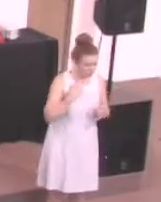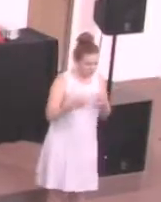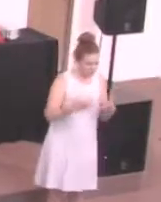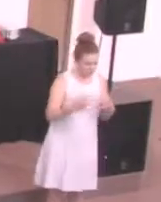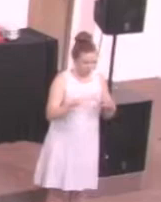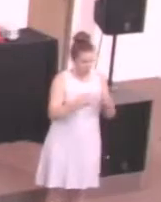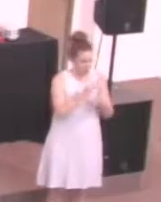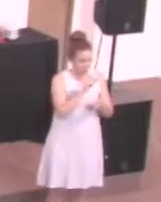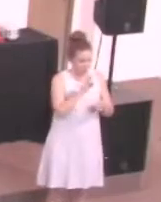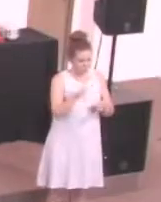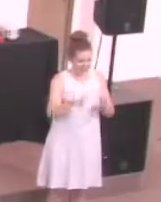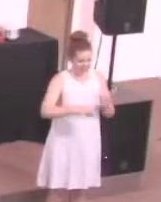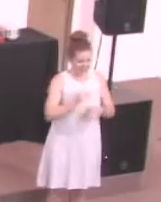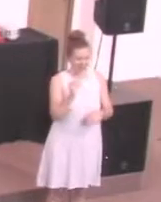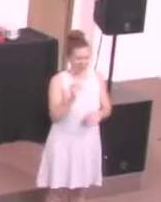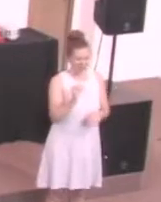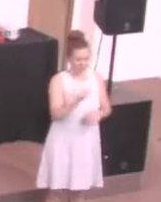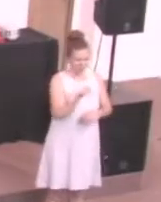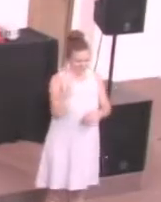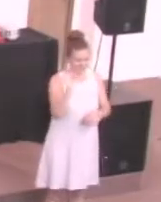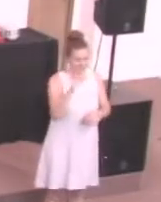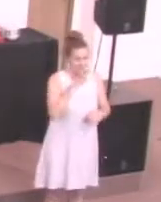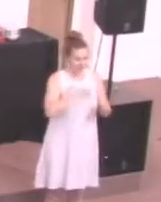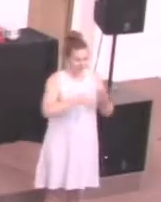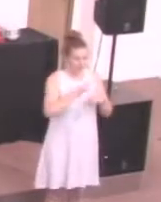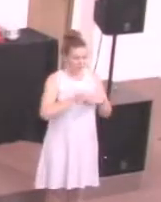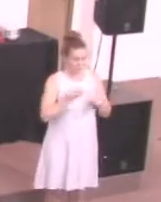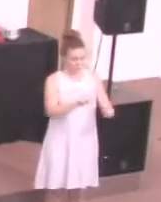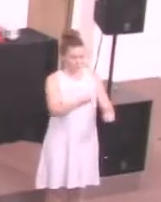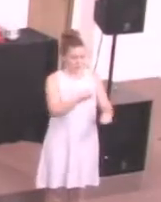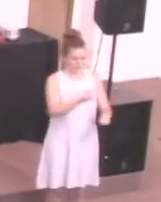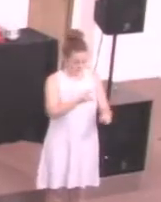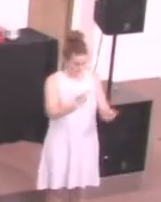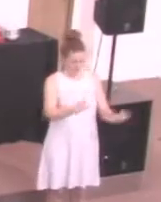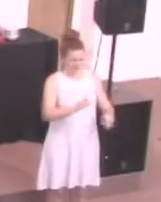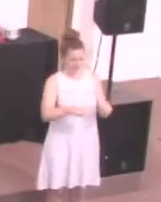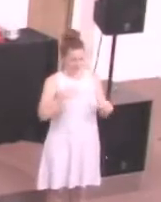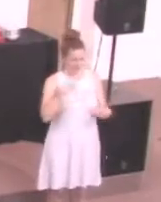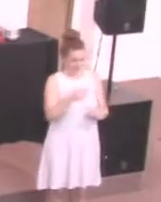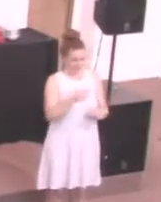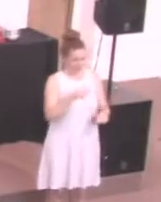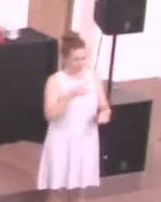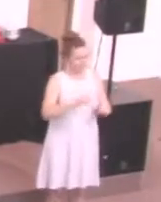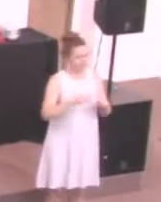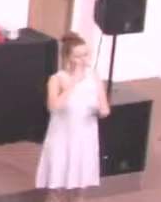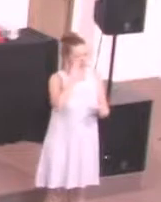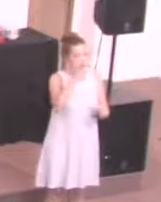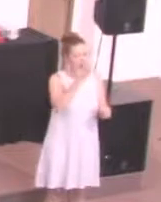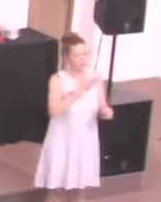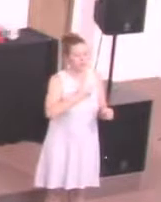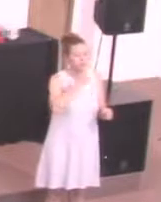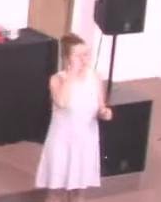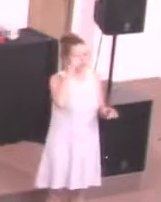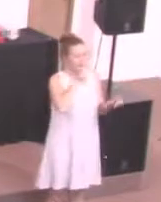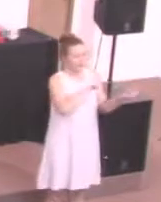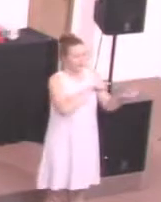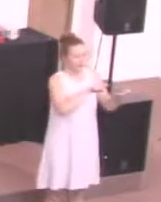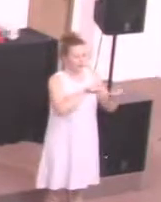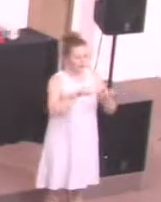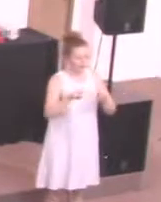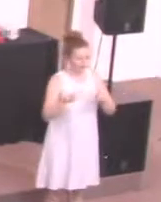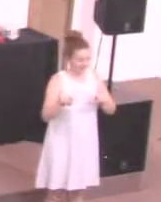would freak out. He'd be out of a job. His family would be out on the street. But there's grace for you at the altar.